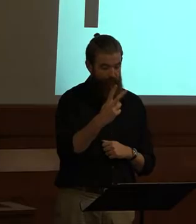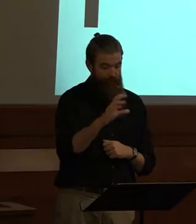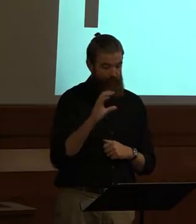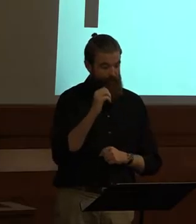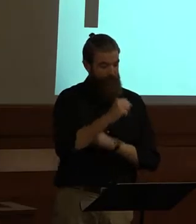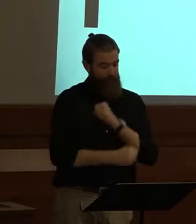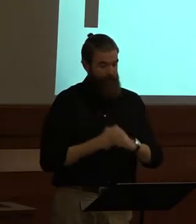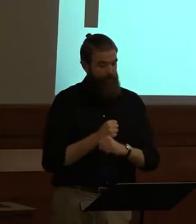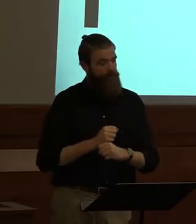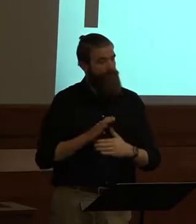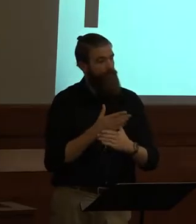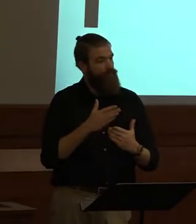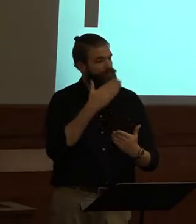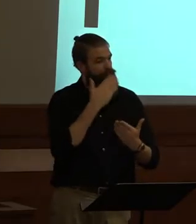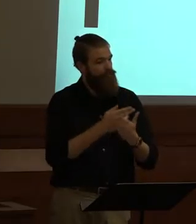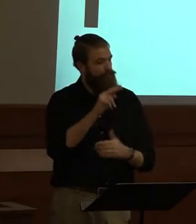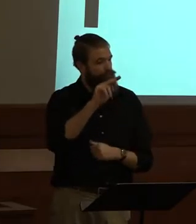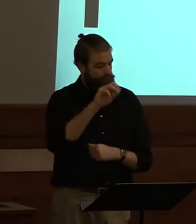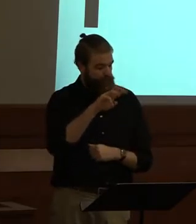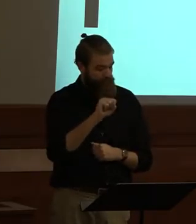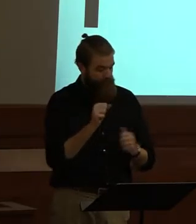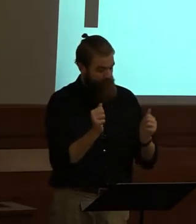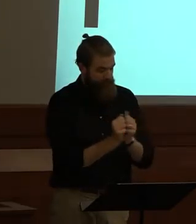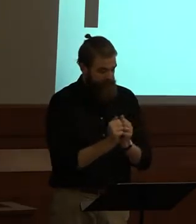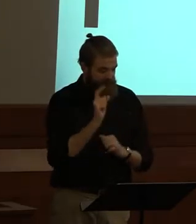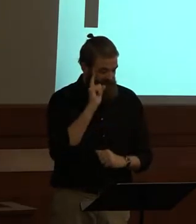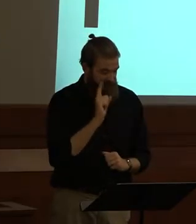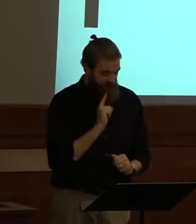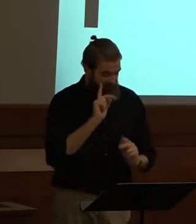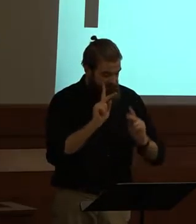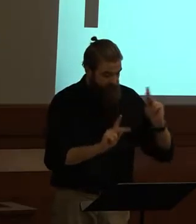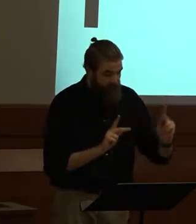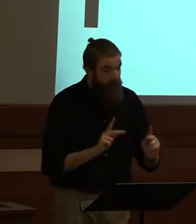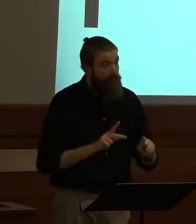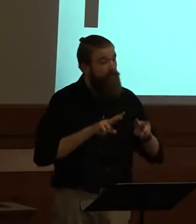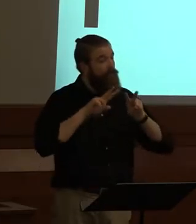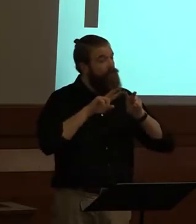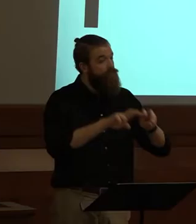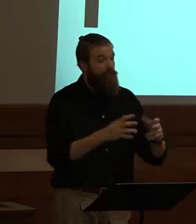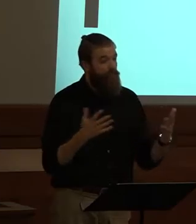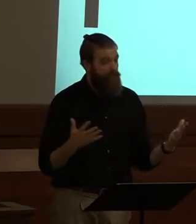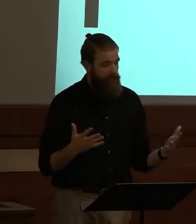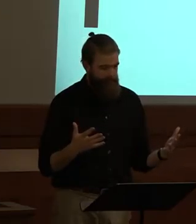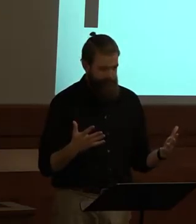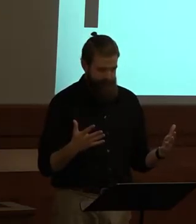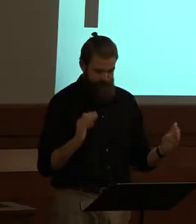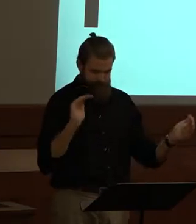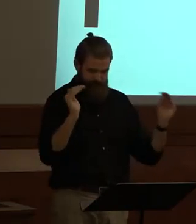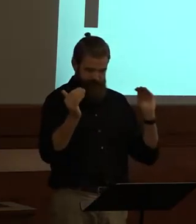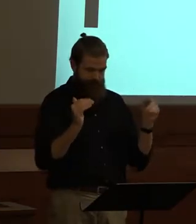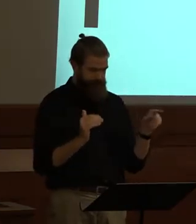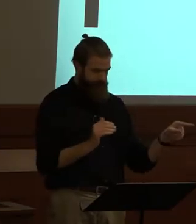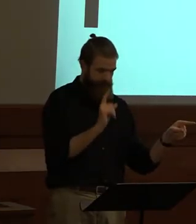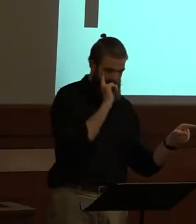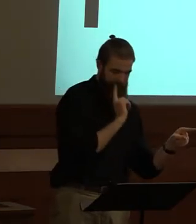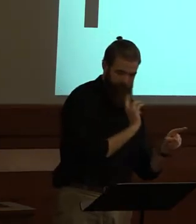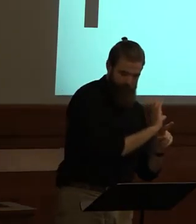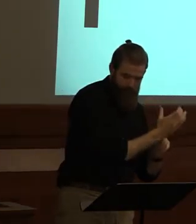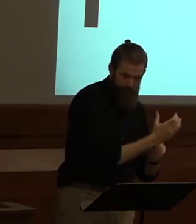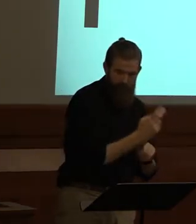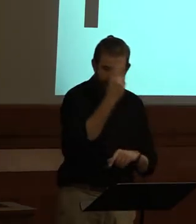at the intersection of deaf culture and Catholic culture. The title comes from the passage in the Gospel of Mark